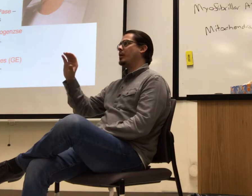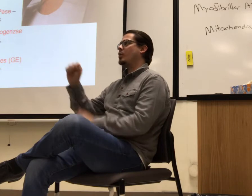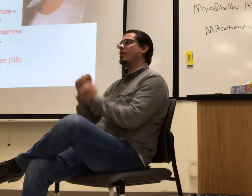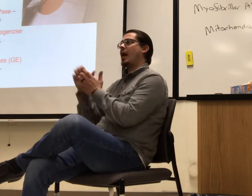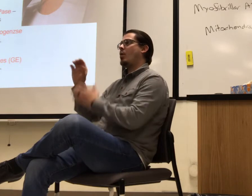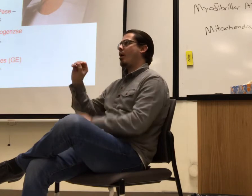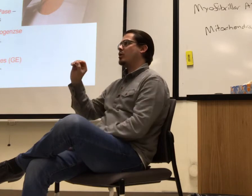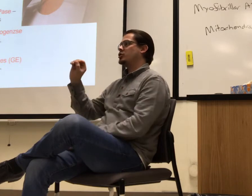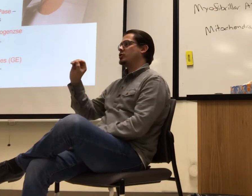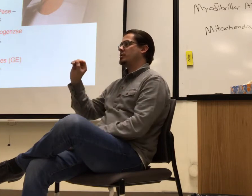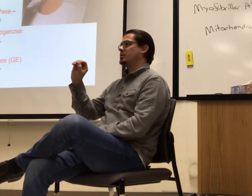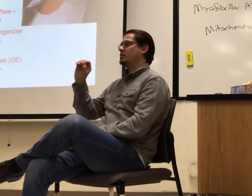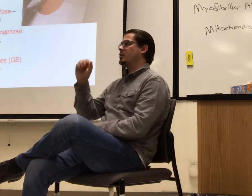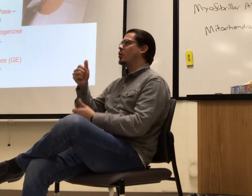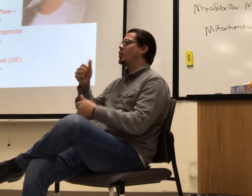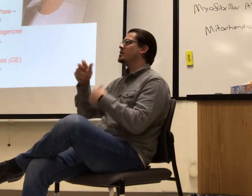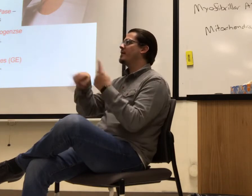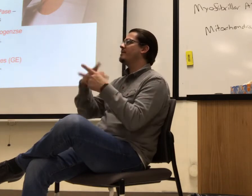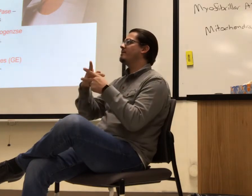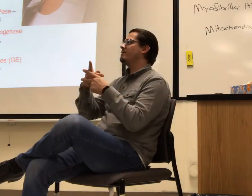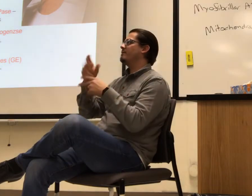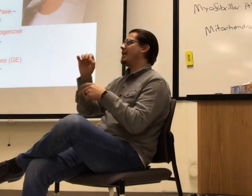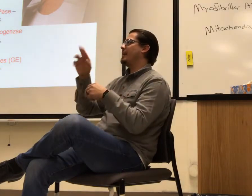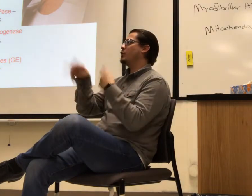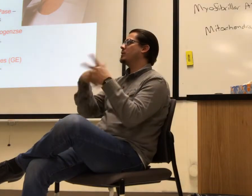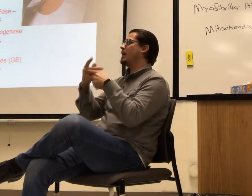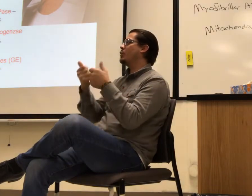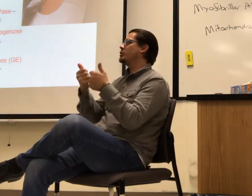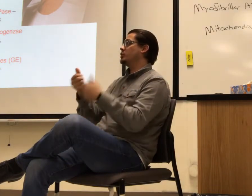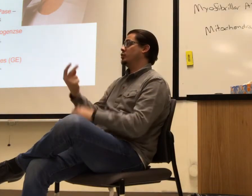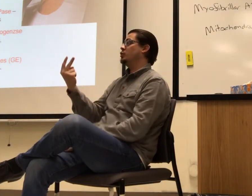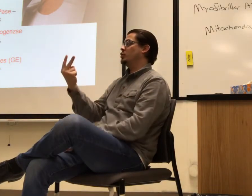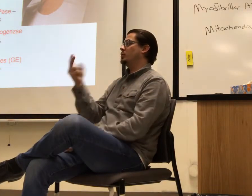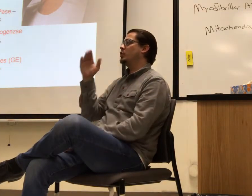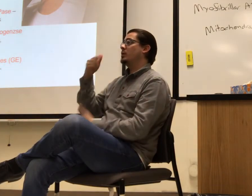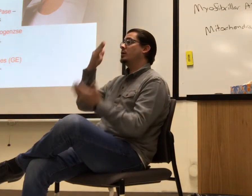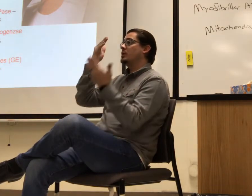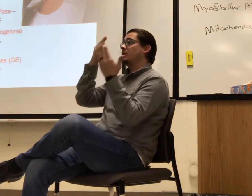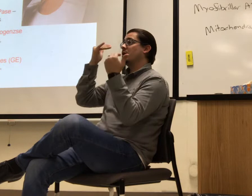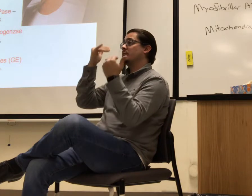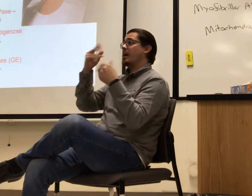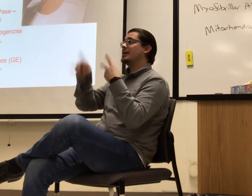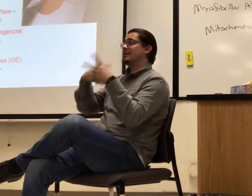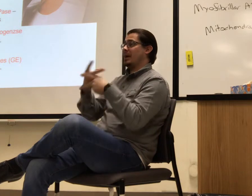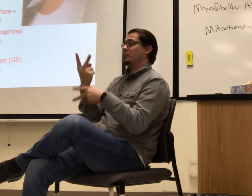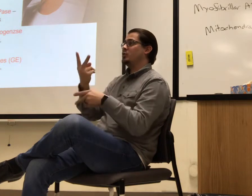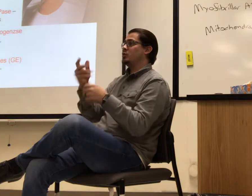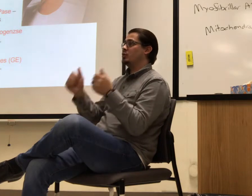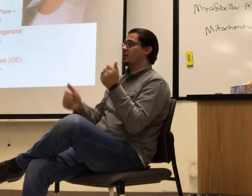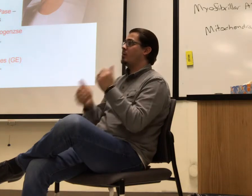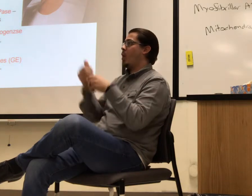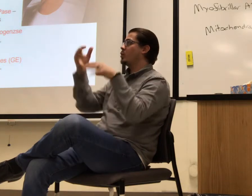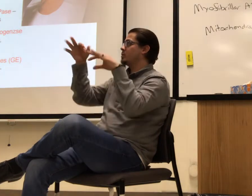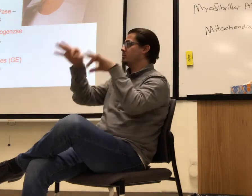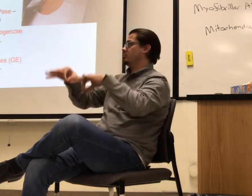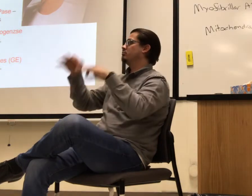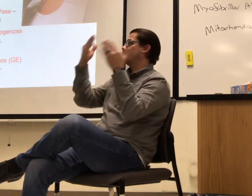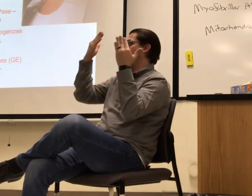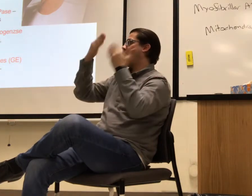fiber types had those? The 2s. So you expect the type 2s to stain darker for the glycolytic